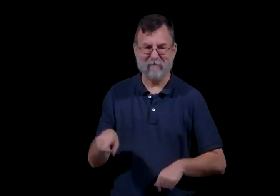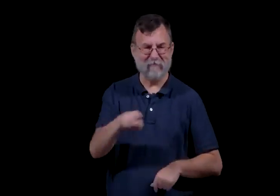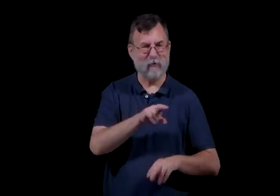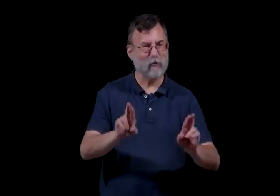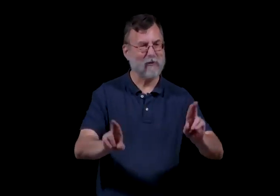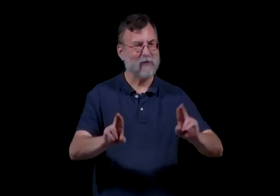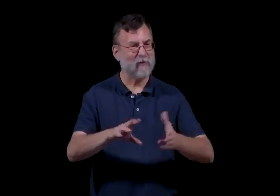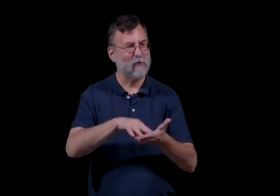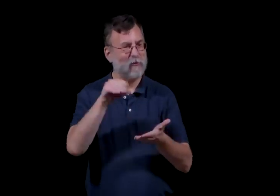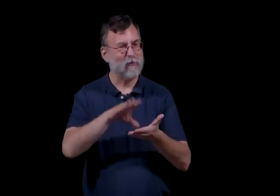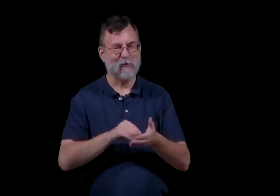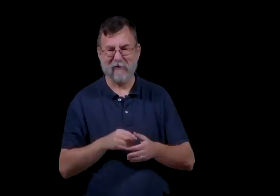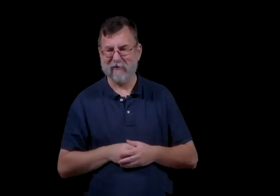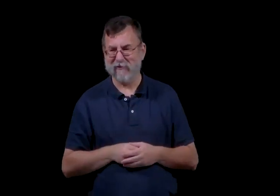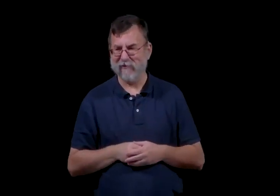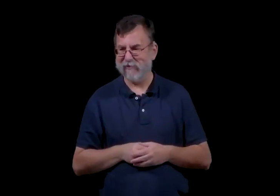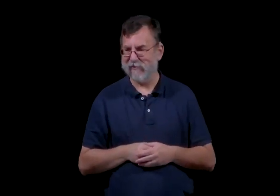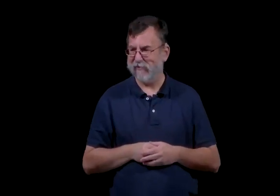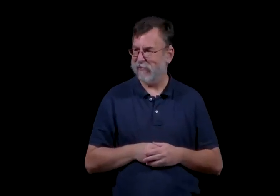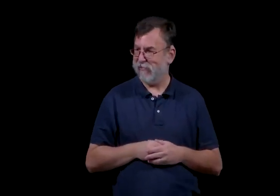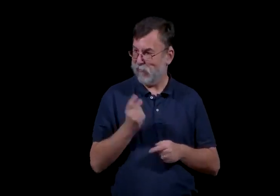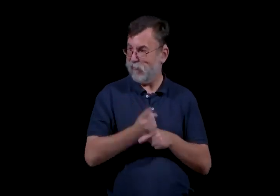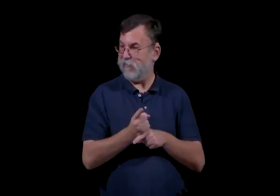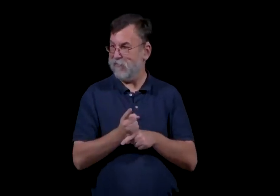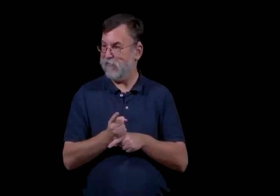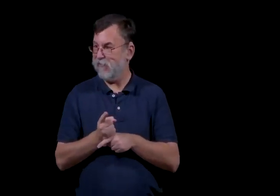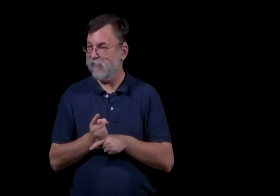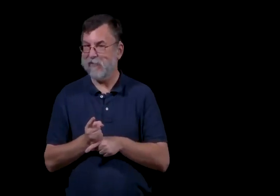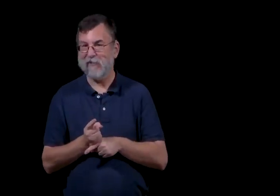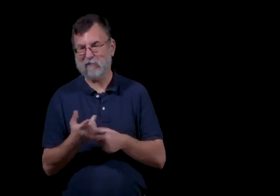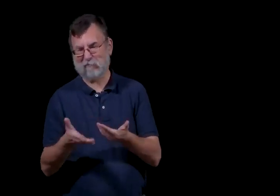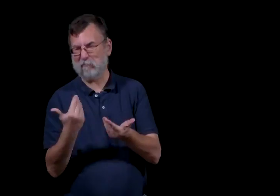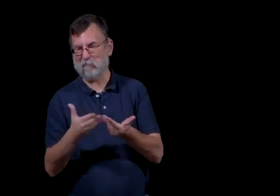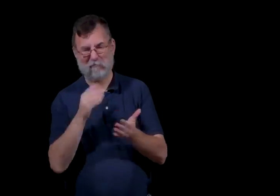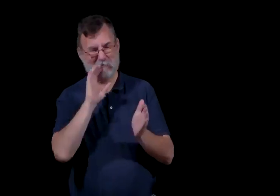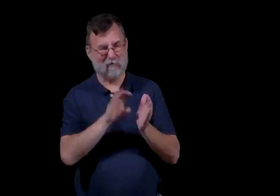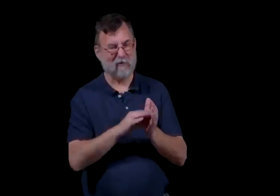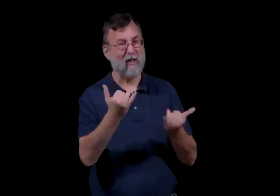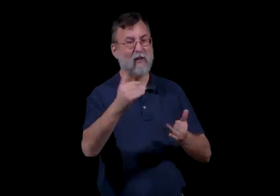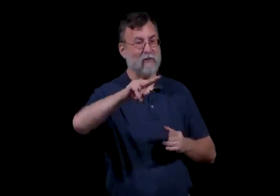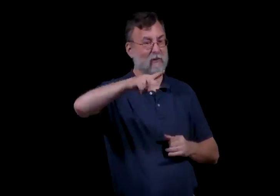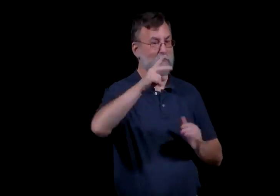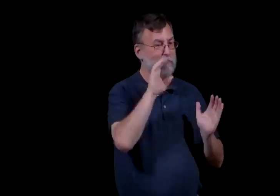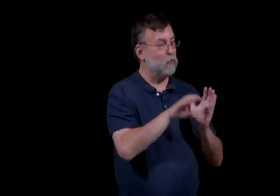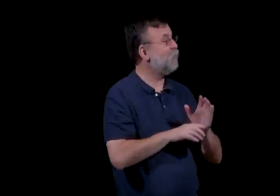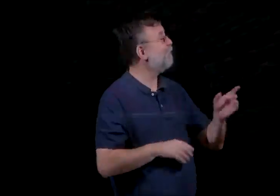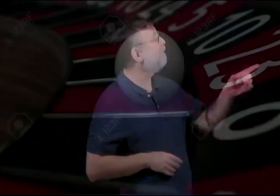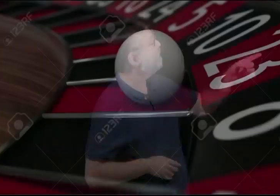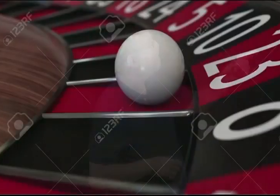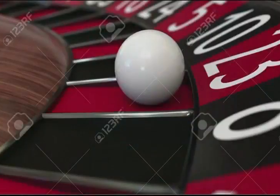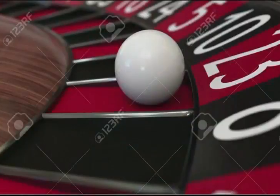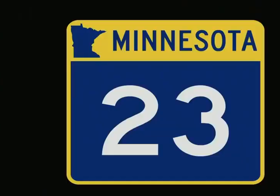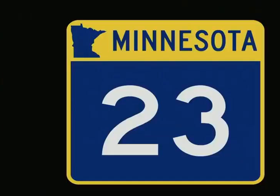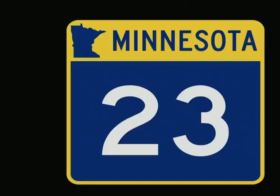23. Of course, that's because we're learning about the 23rd Psalm. Now here's my second picture.